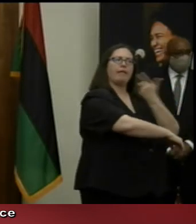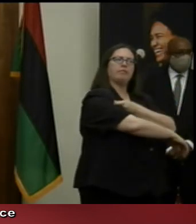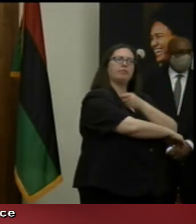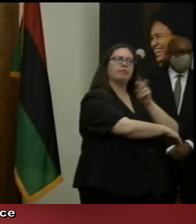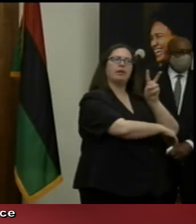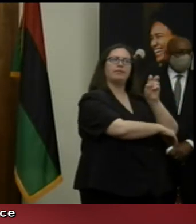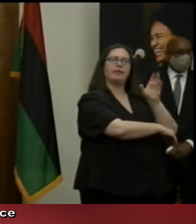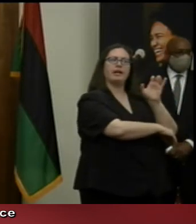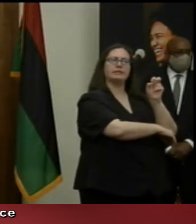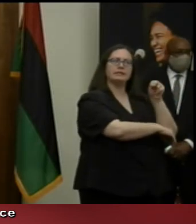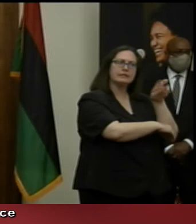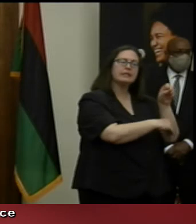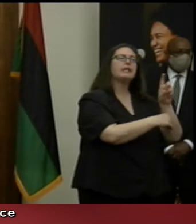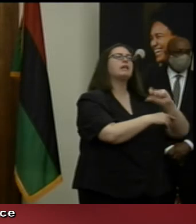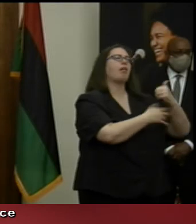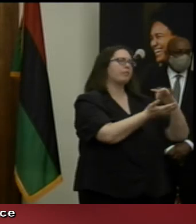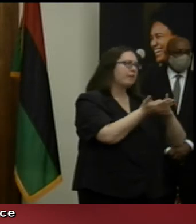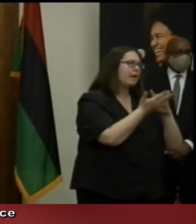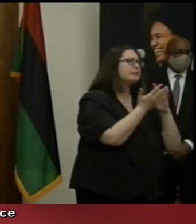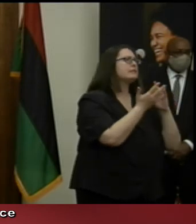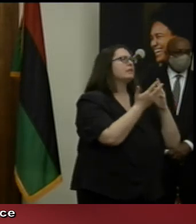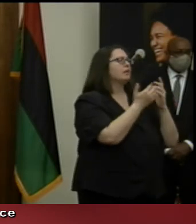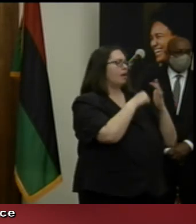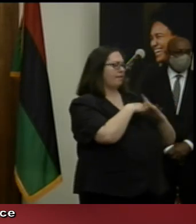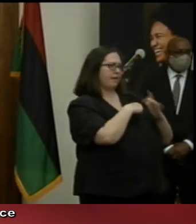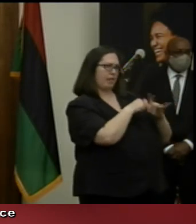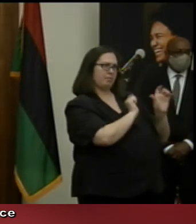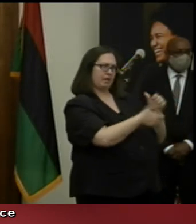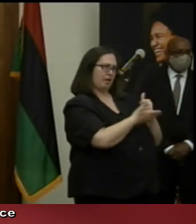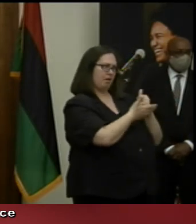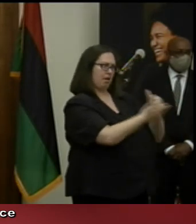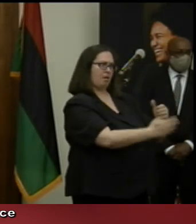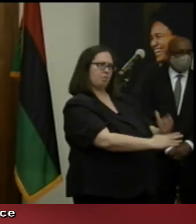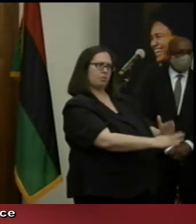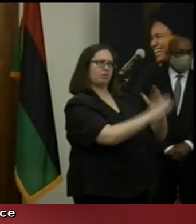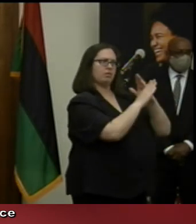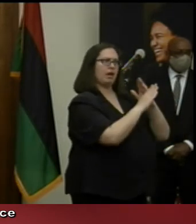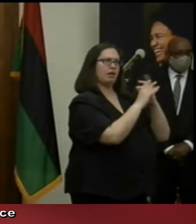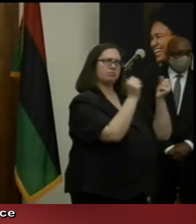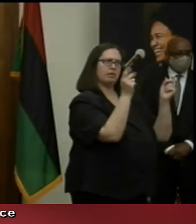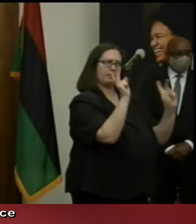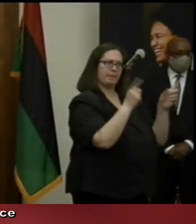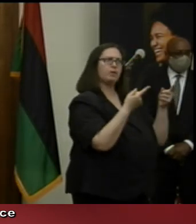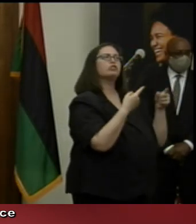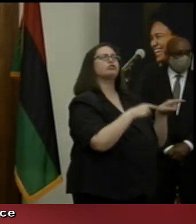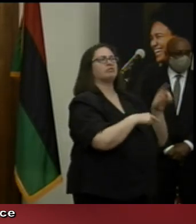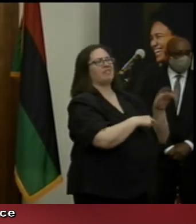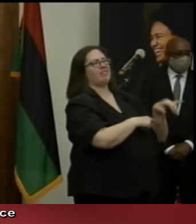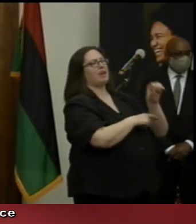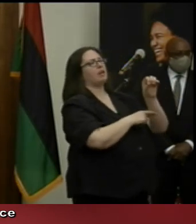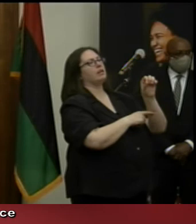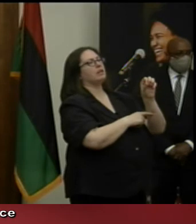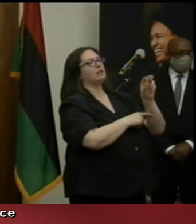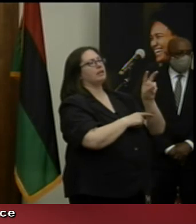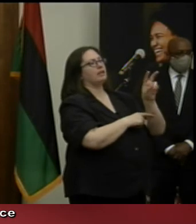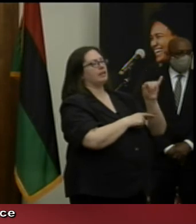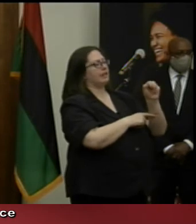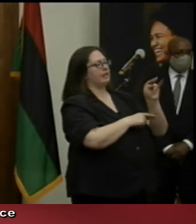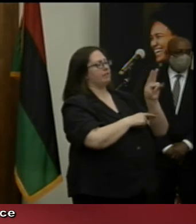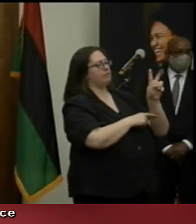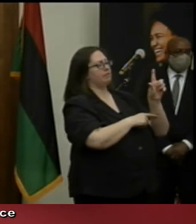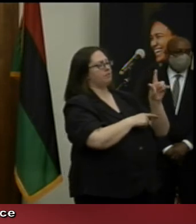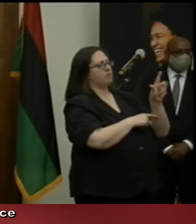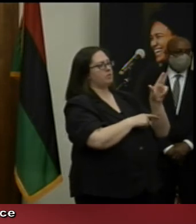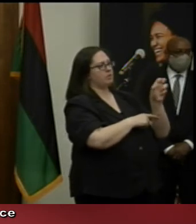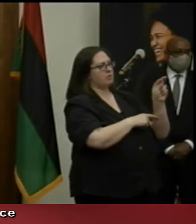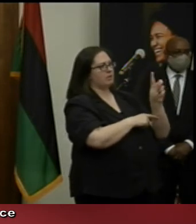interventions, vaccines that are available to help protect individuals during influenza season or during certain months of the